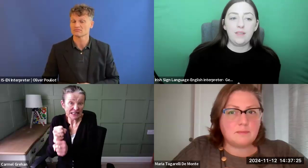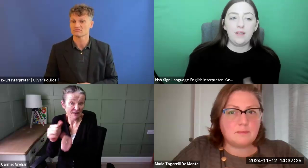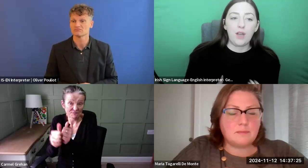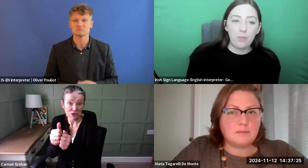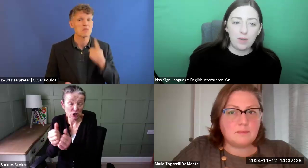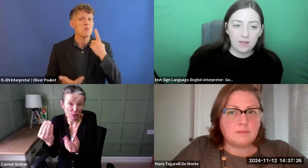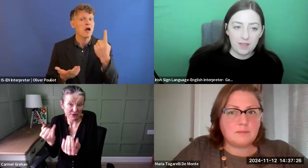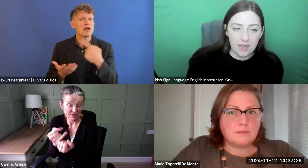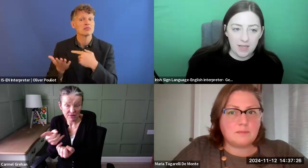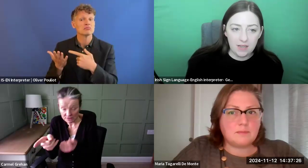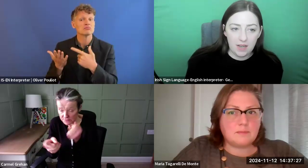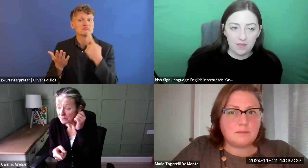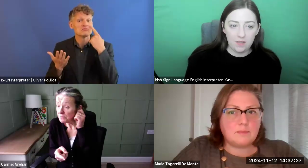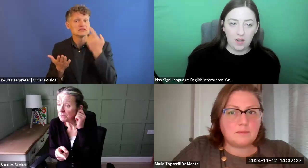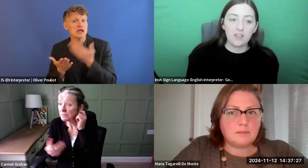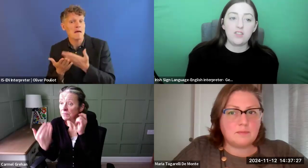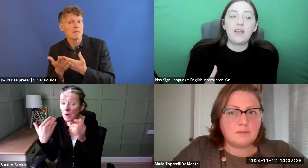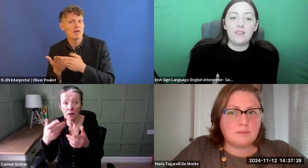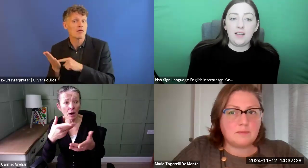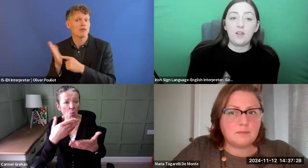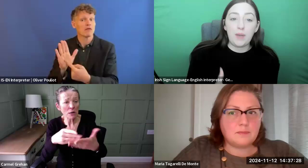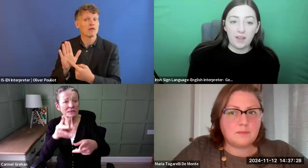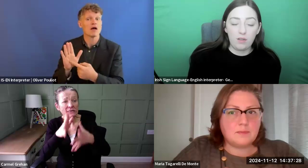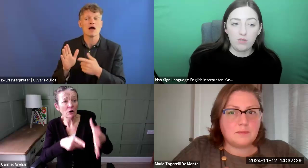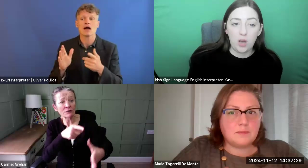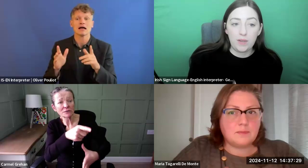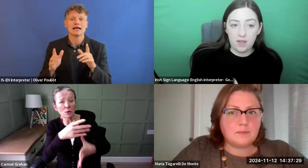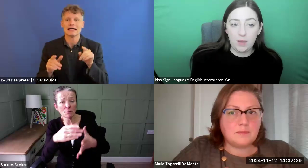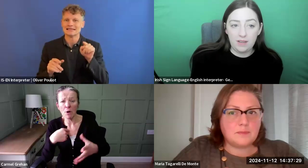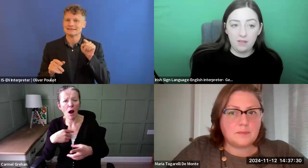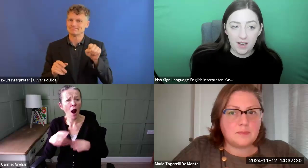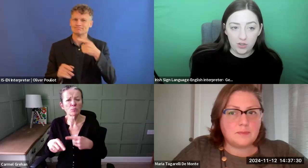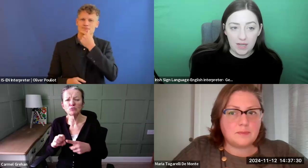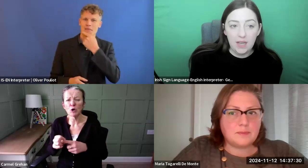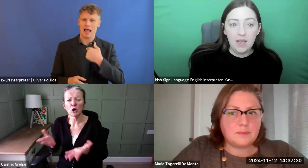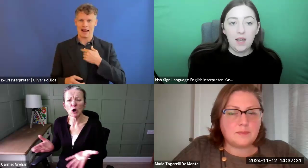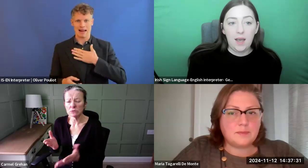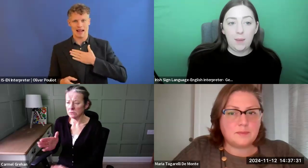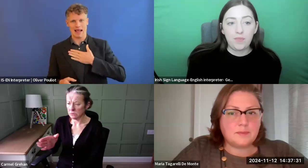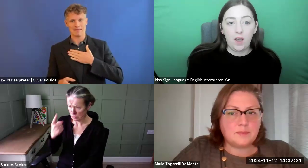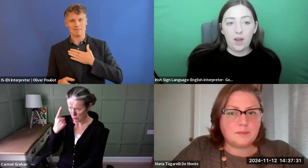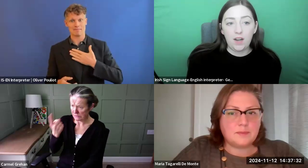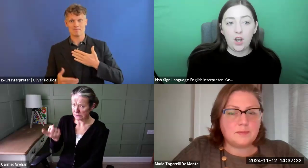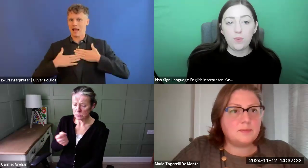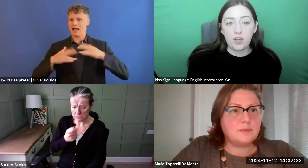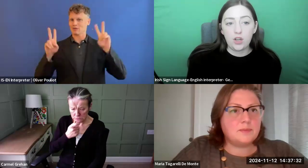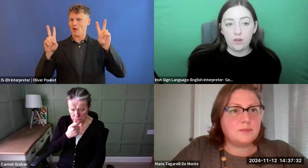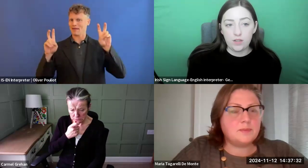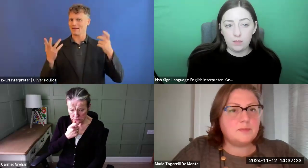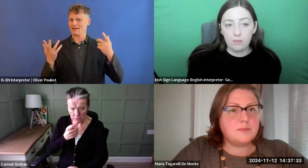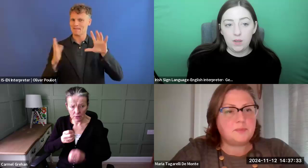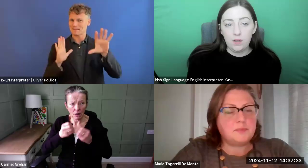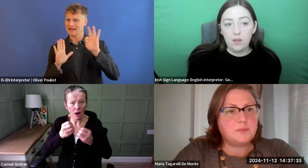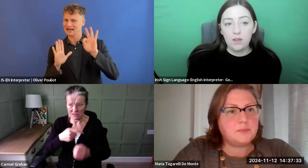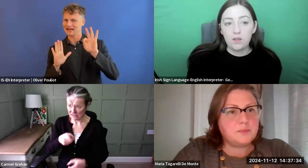to pick the vocabulary that they need and their English, like that, they're picking their own topics, like picking the factory. And I always